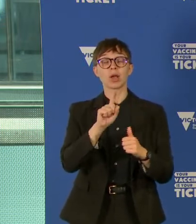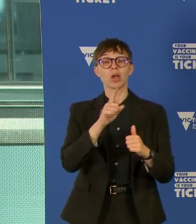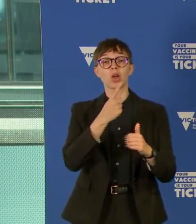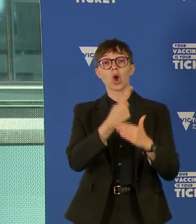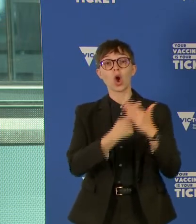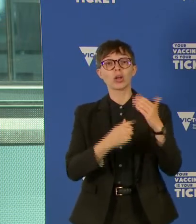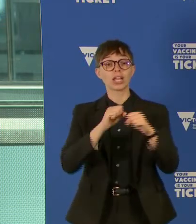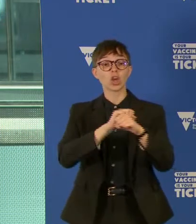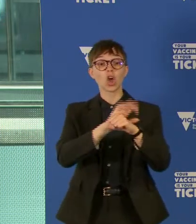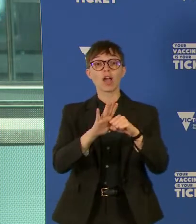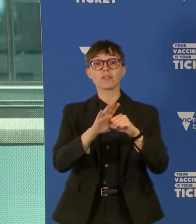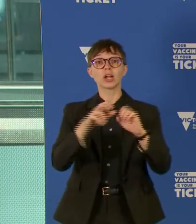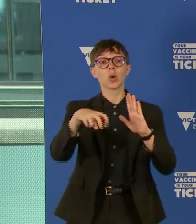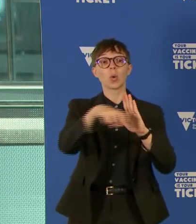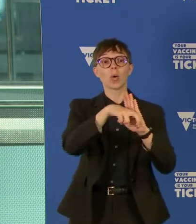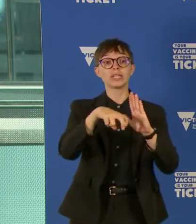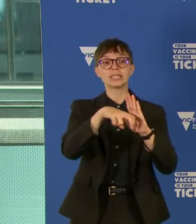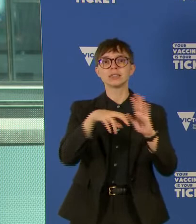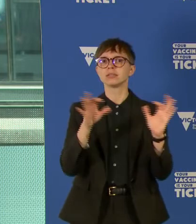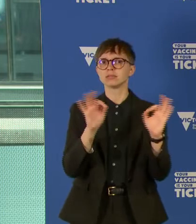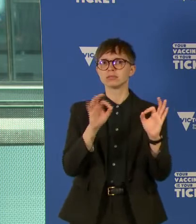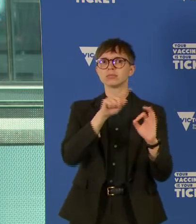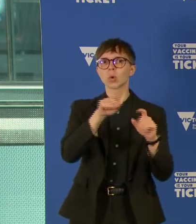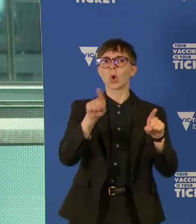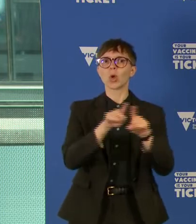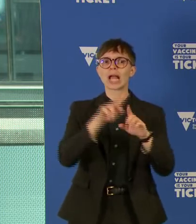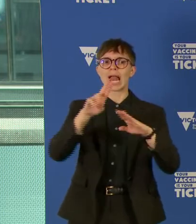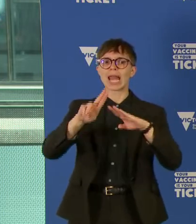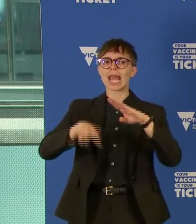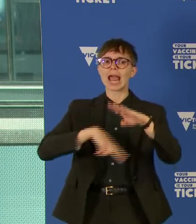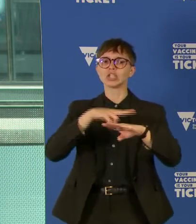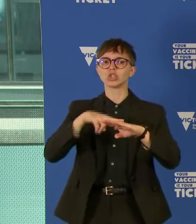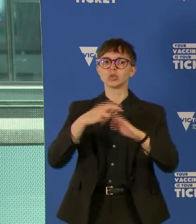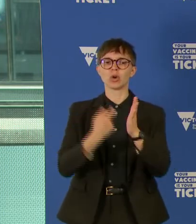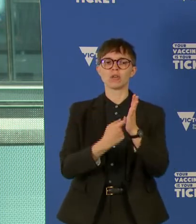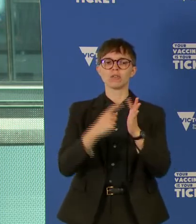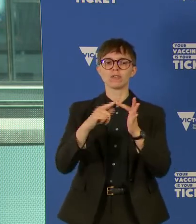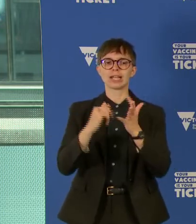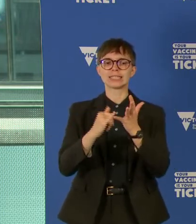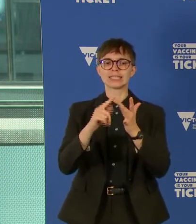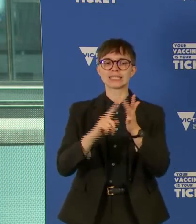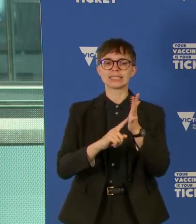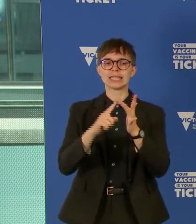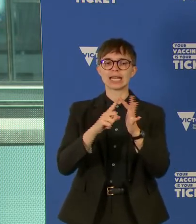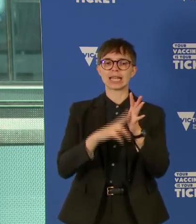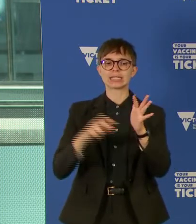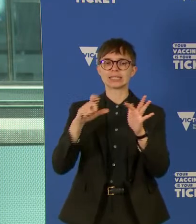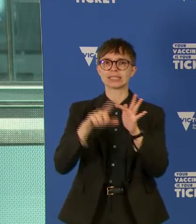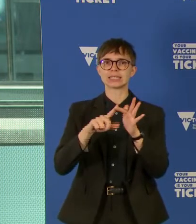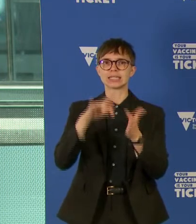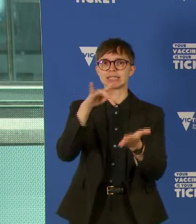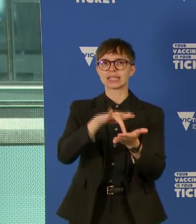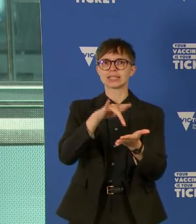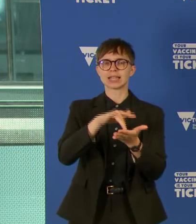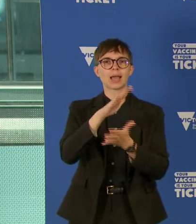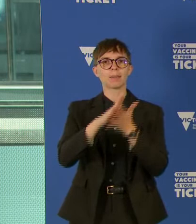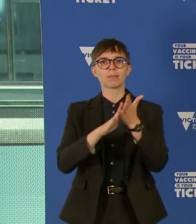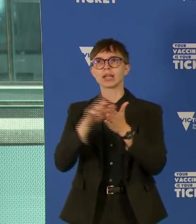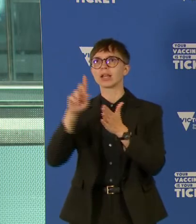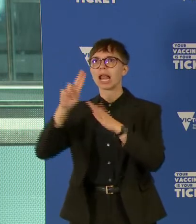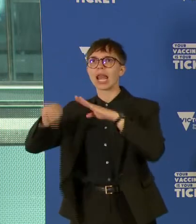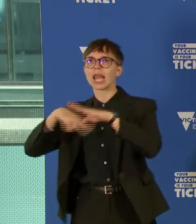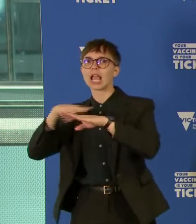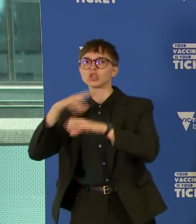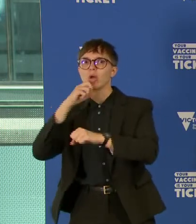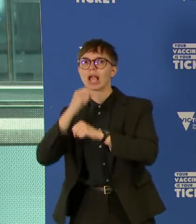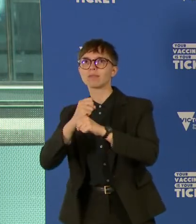and isolation centre. It's a national resilience centre that is available to the Commonwealth for all sorts of other emergencies,